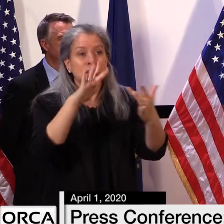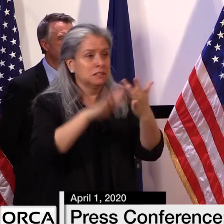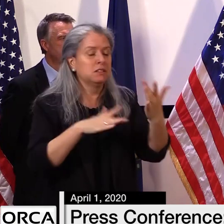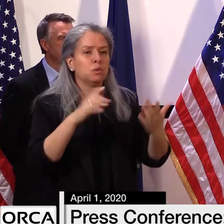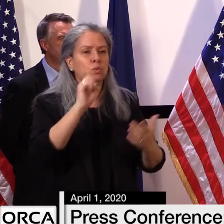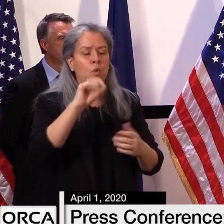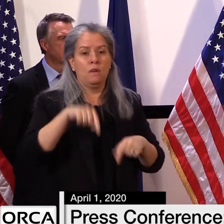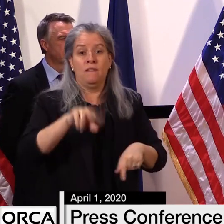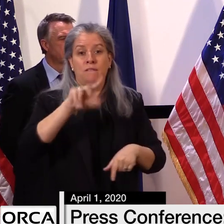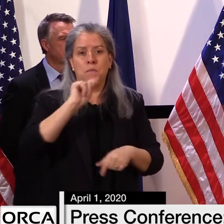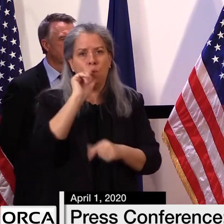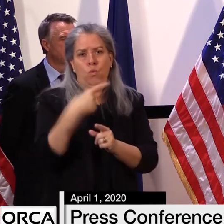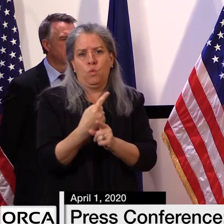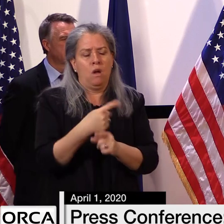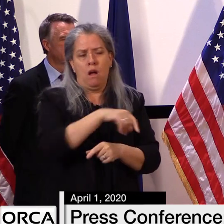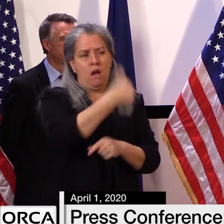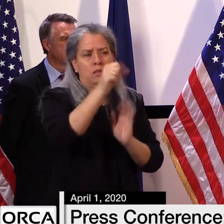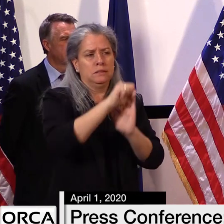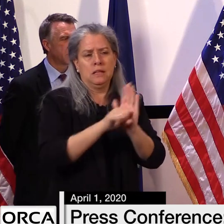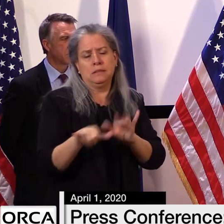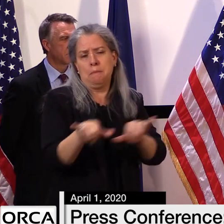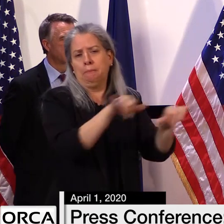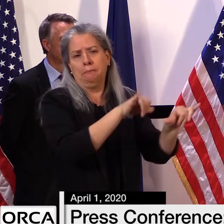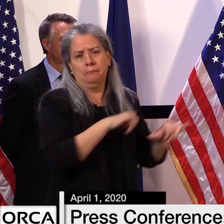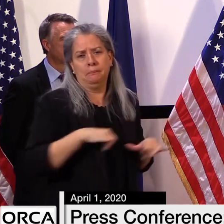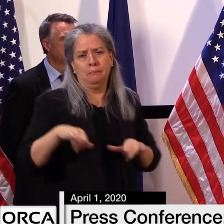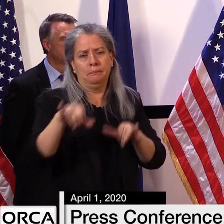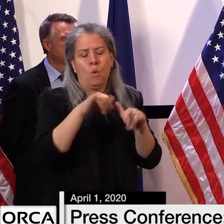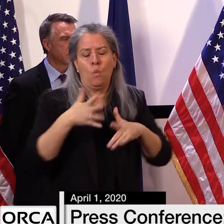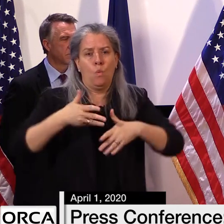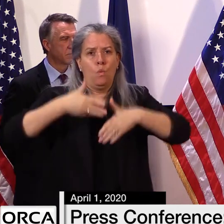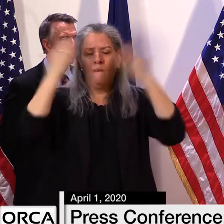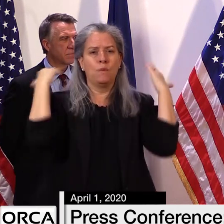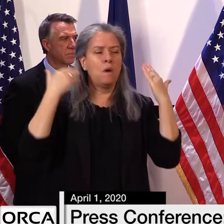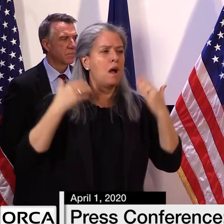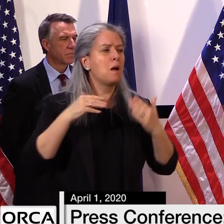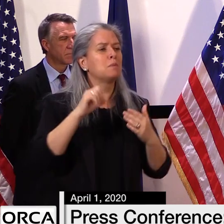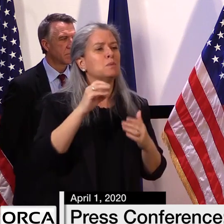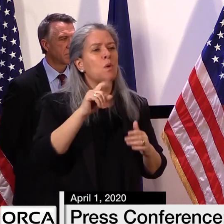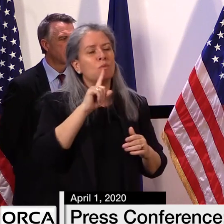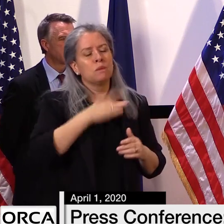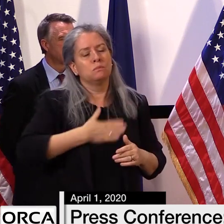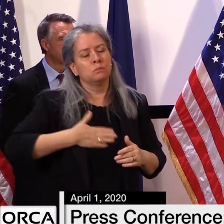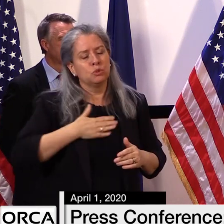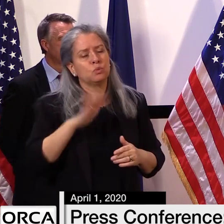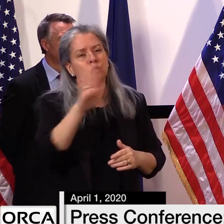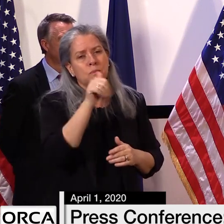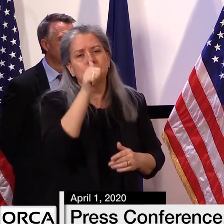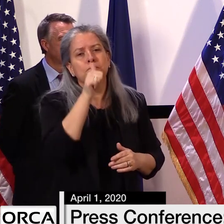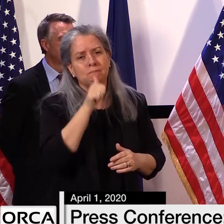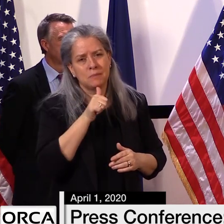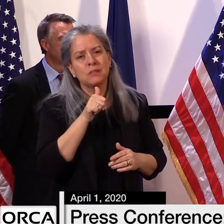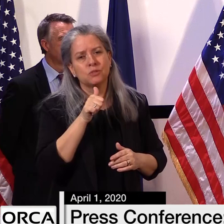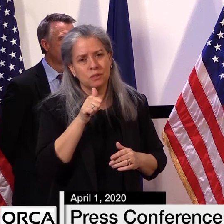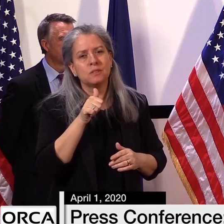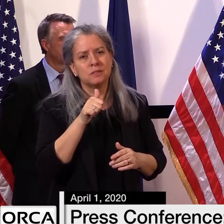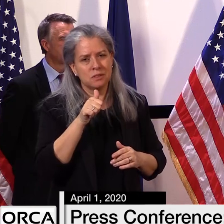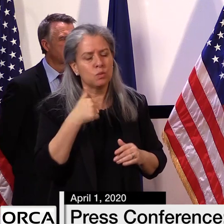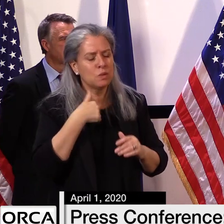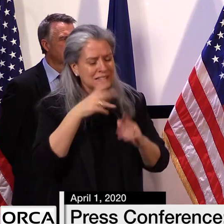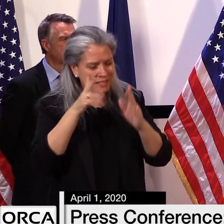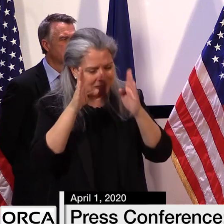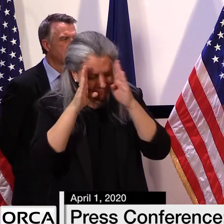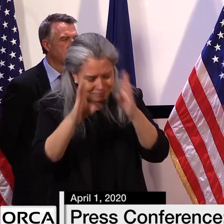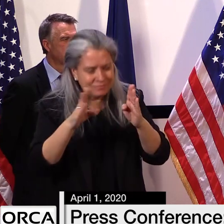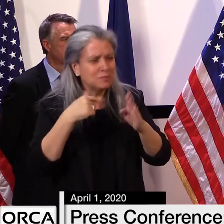is overloaded in some way, shape, or form. So the most patience you can give and just, again,